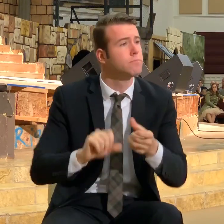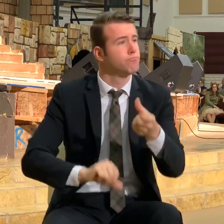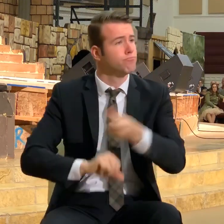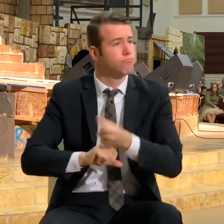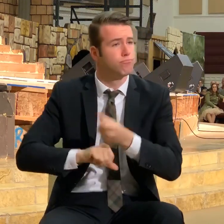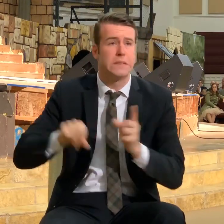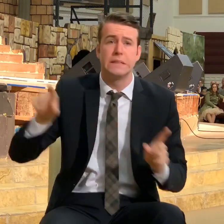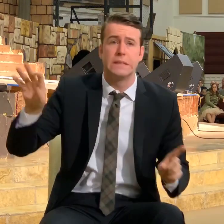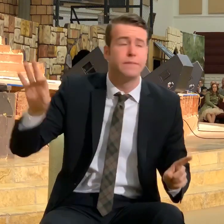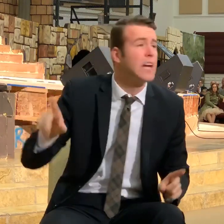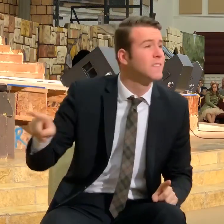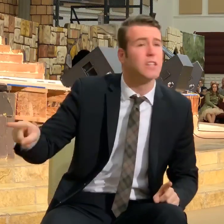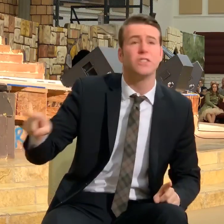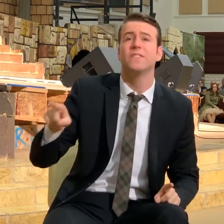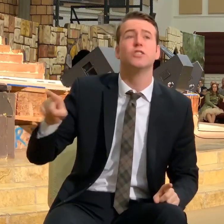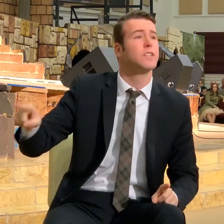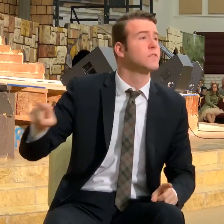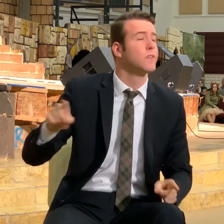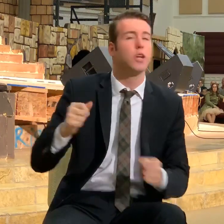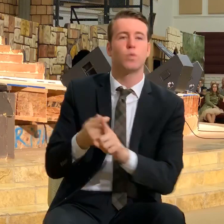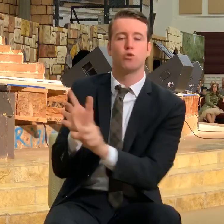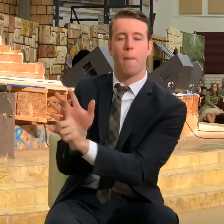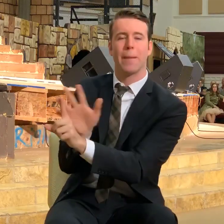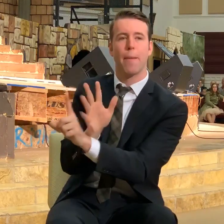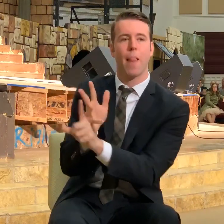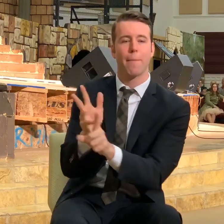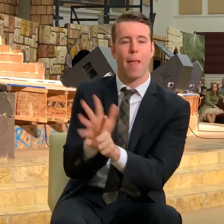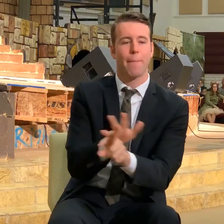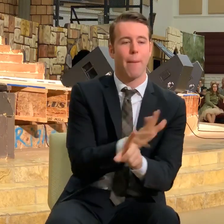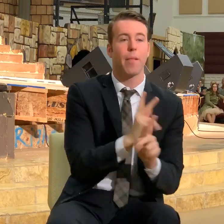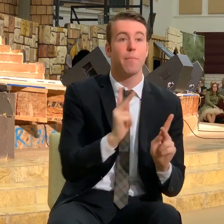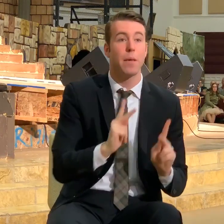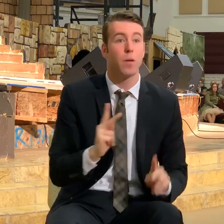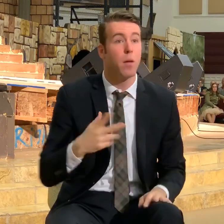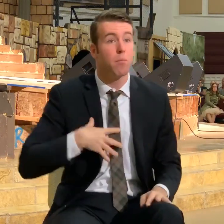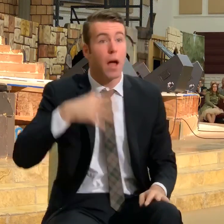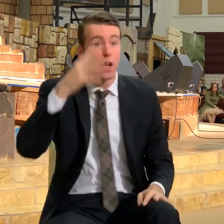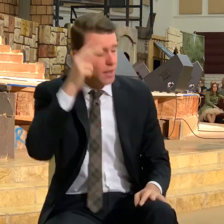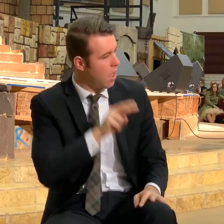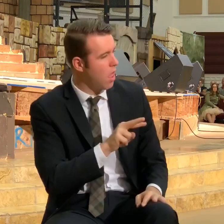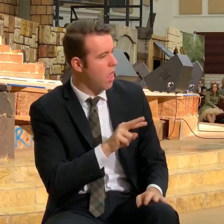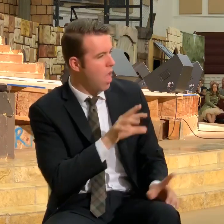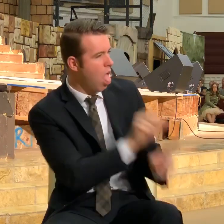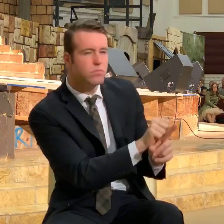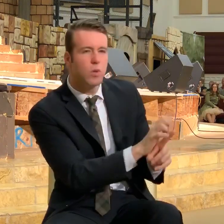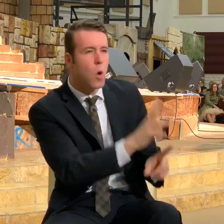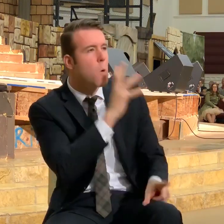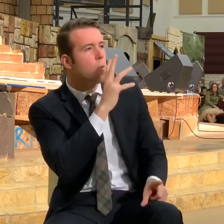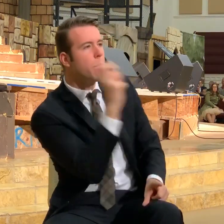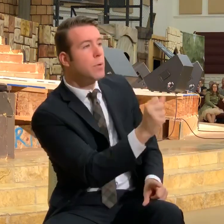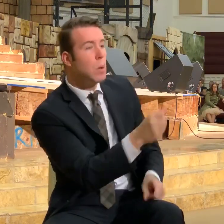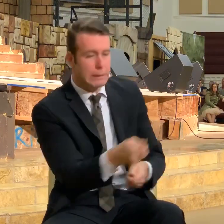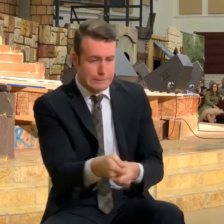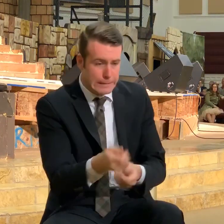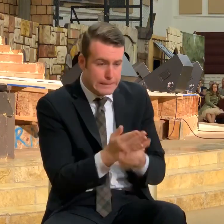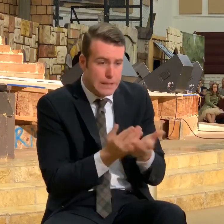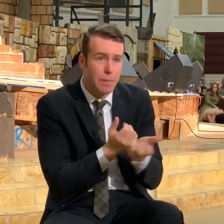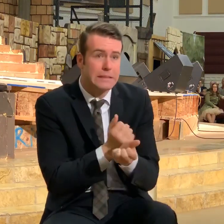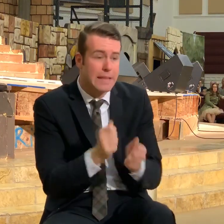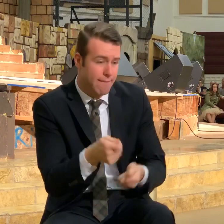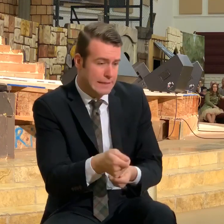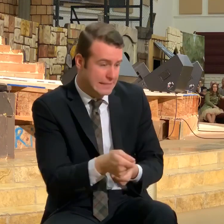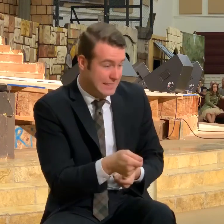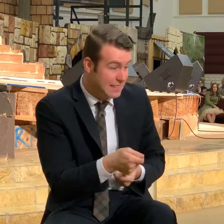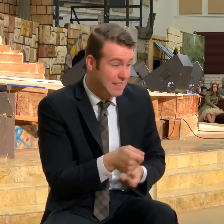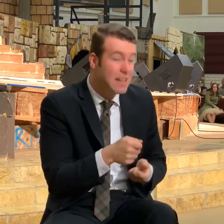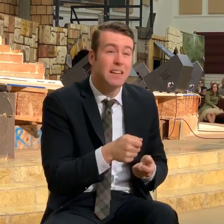my father, and immediately switched, trying to manipulate the people. And my dad rebuked him and saved some of the souls. But sadly, there were a number